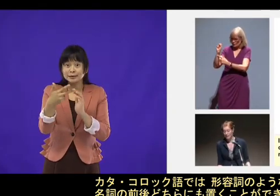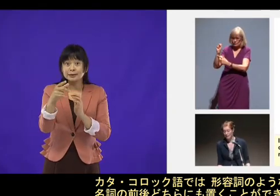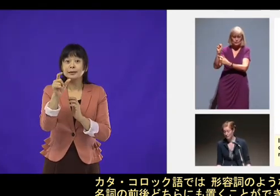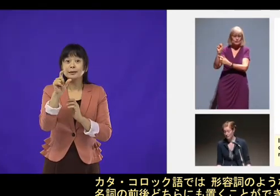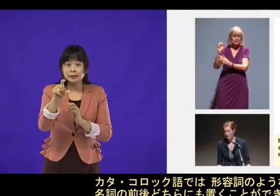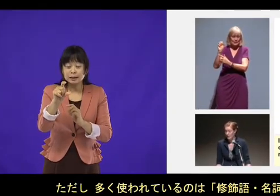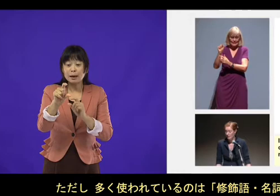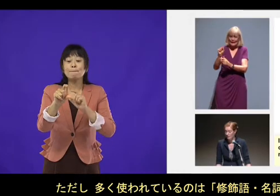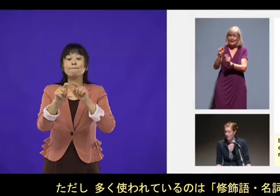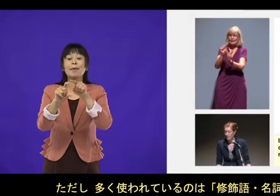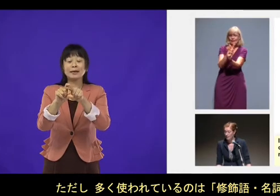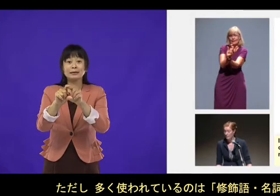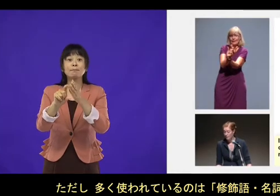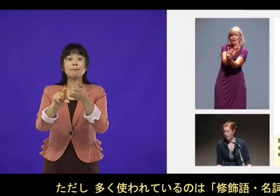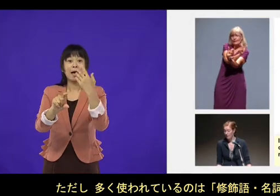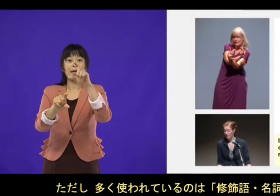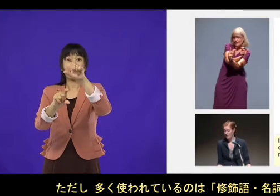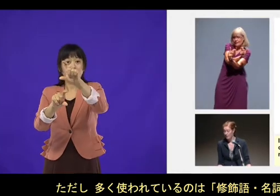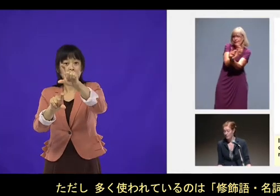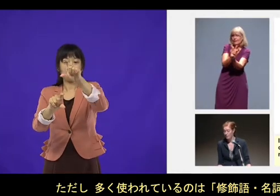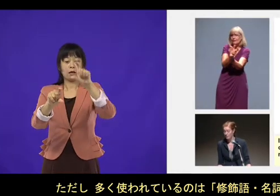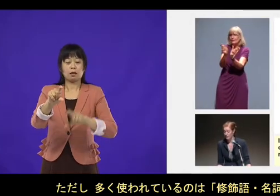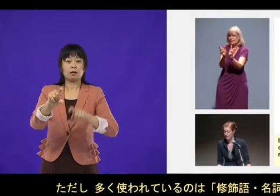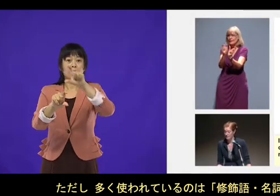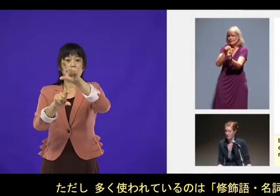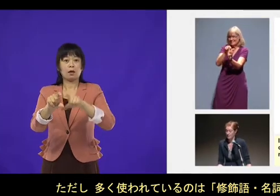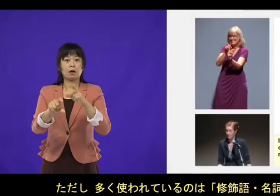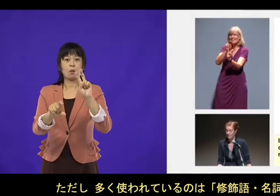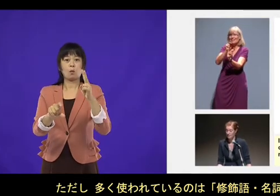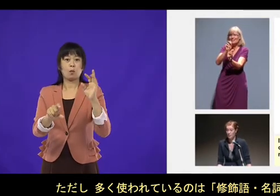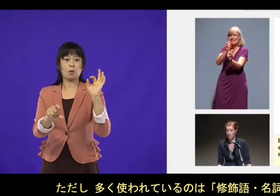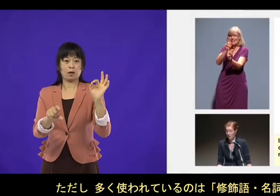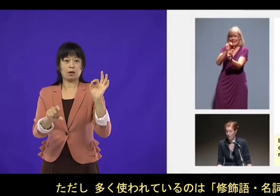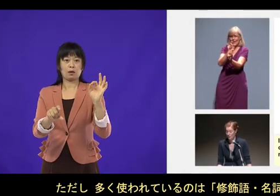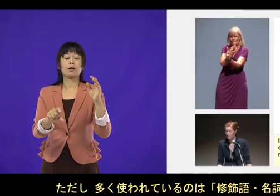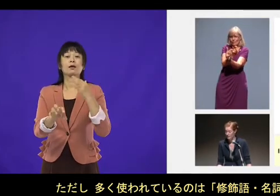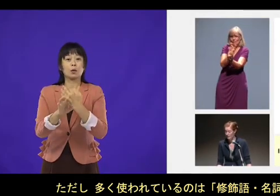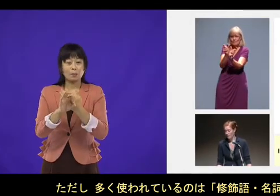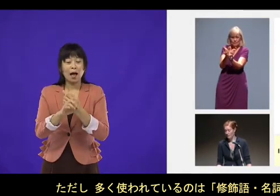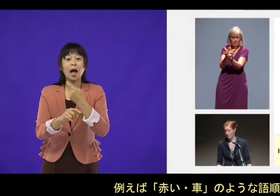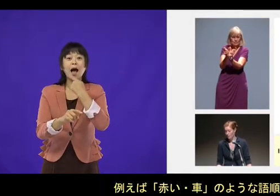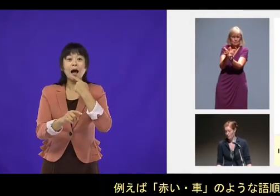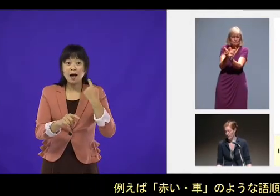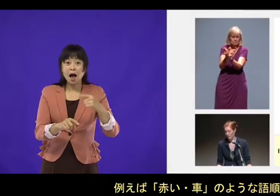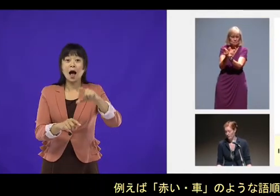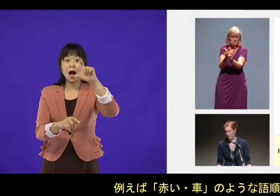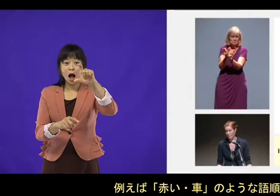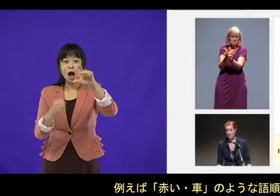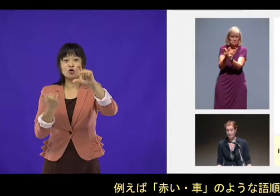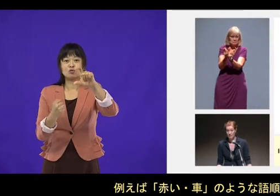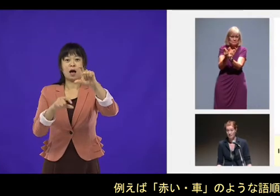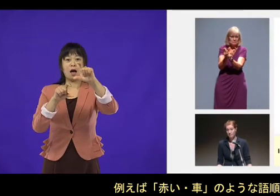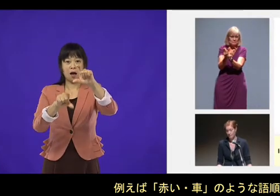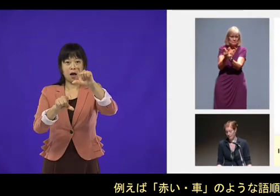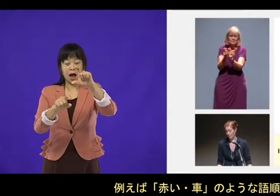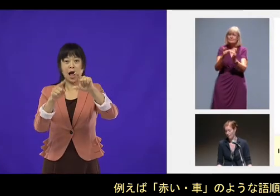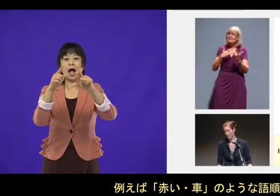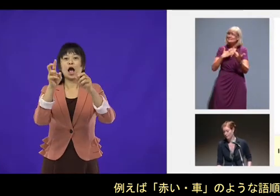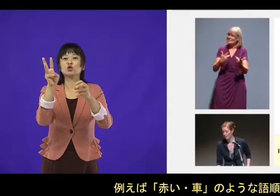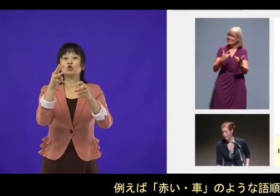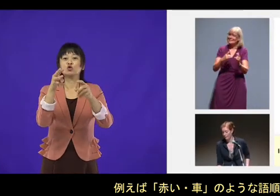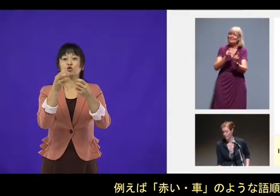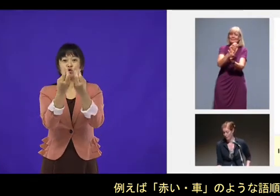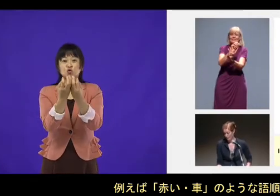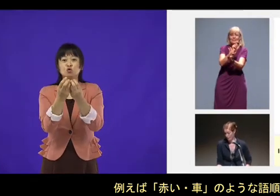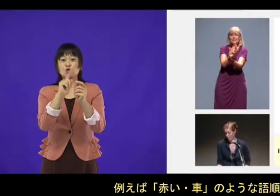follow the noun, but the modifier noun order is most common. So that would be red car,